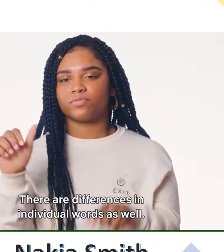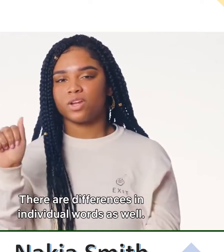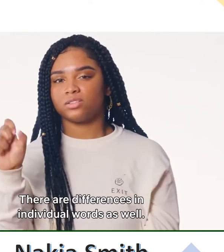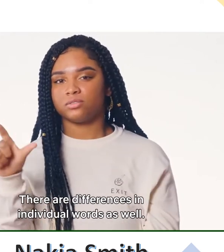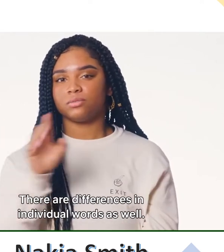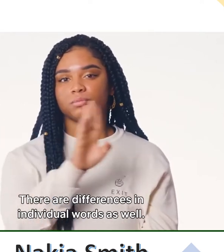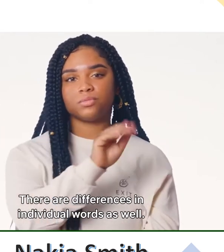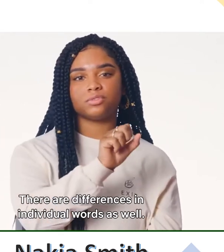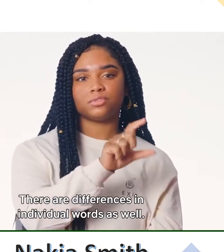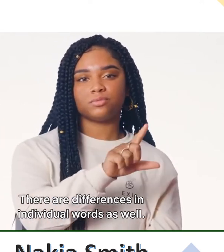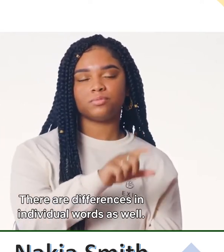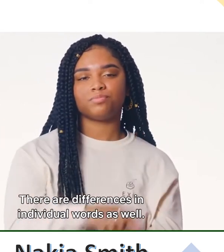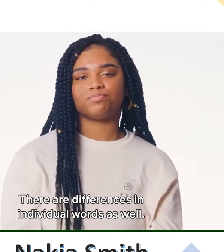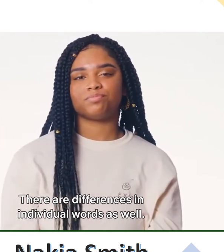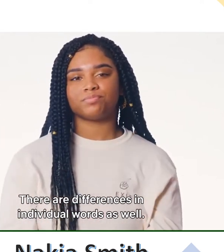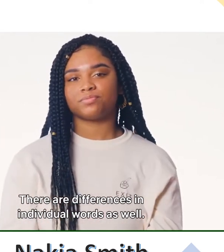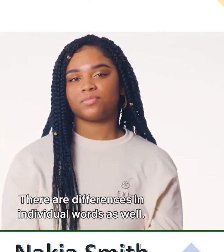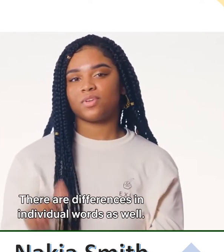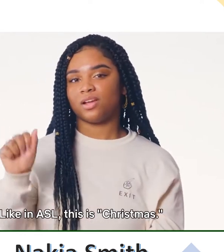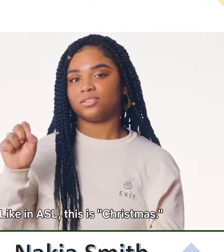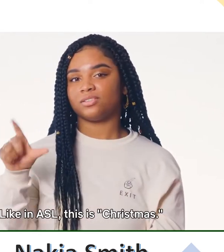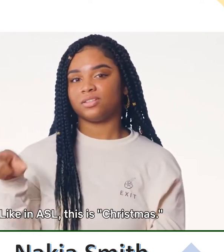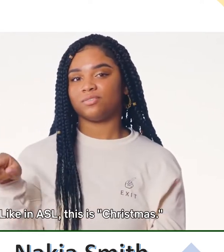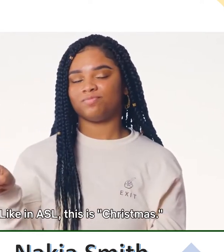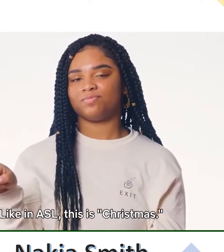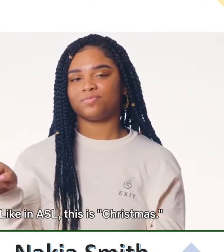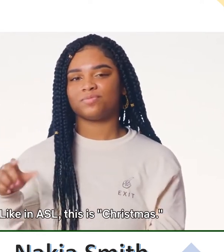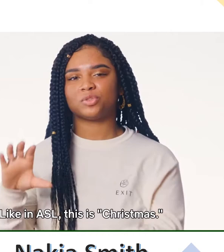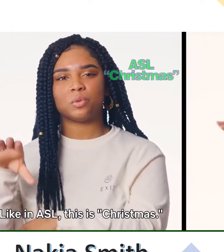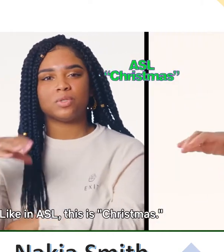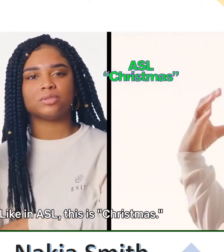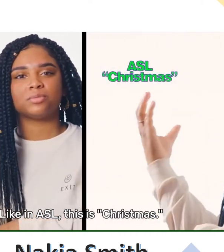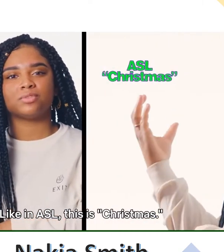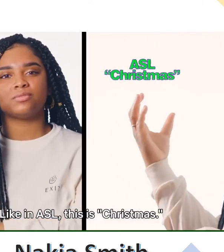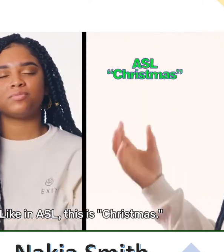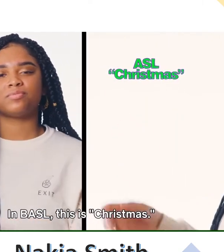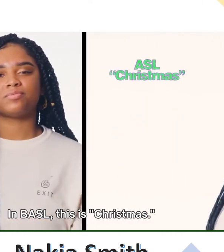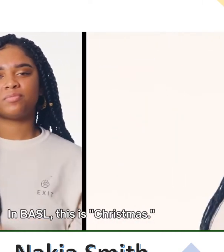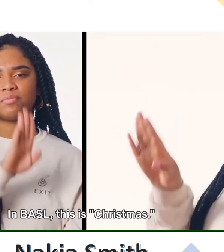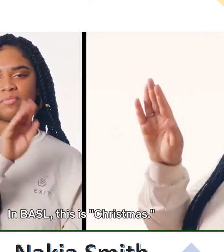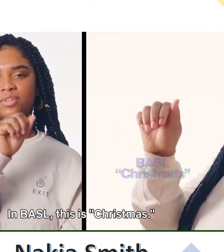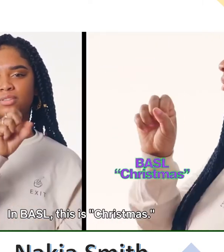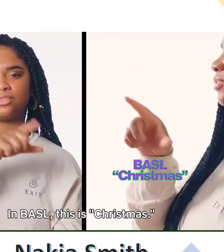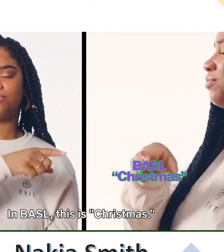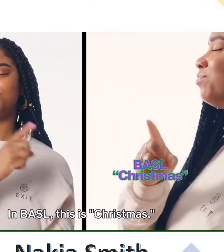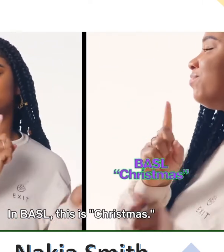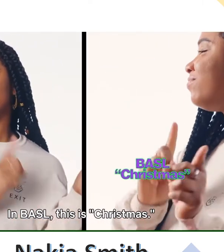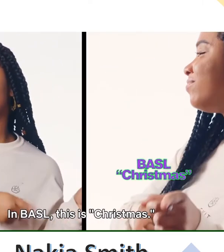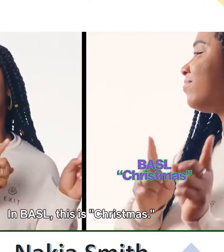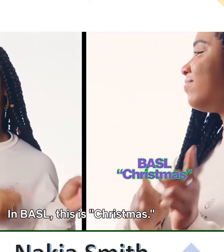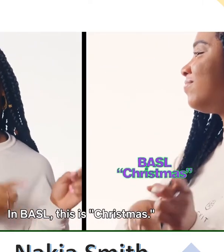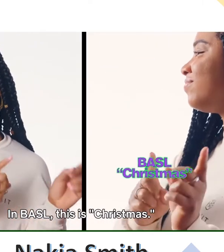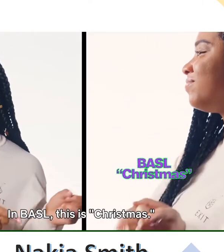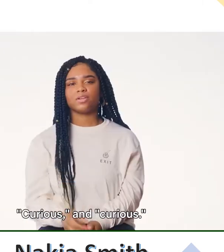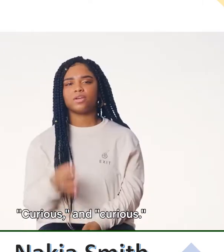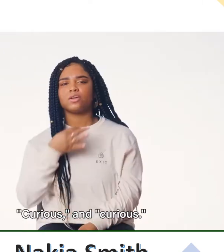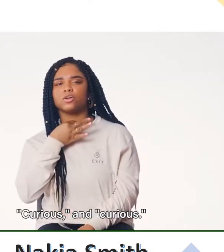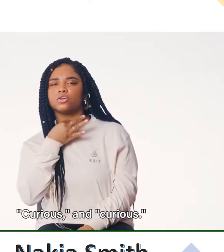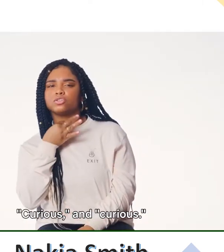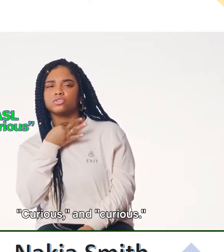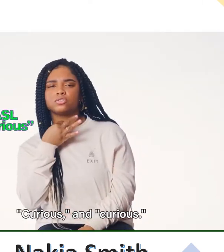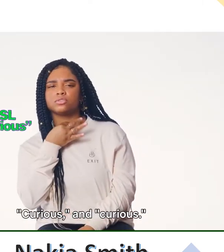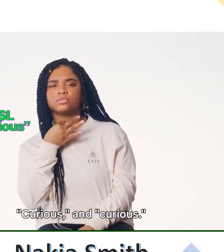in individual words as well. Like in A-S-L, this is Christmas. In B-A-S-L, this is Christmas.